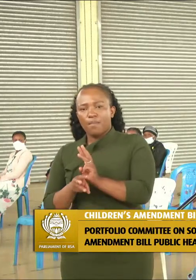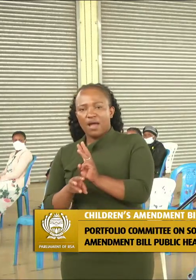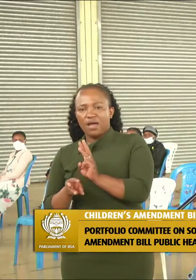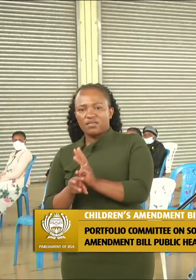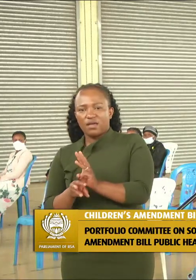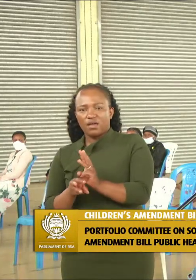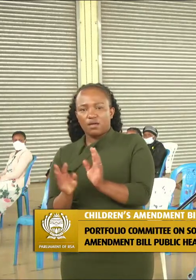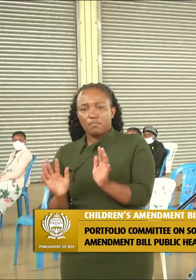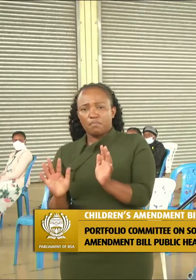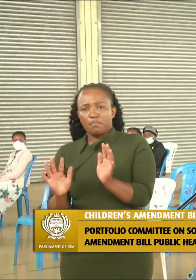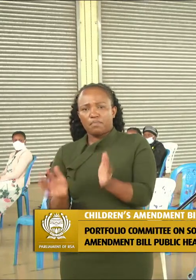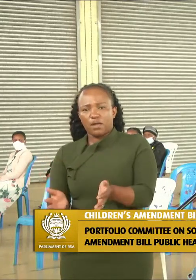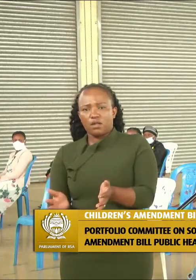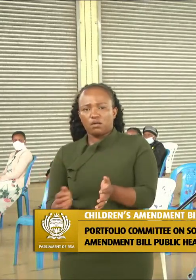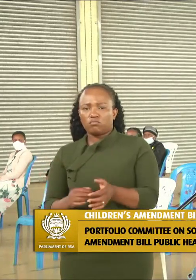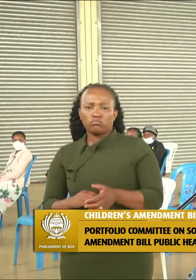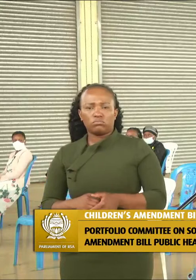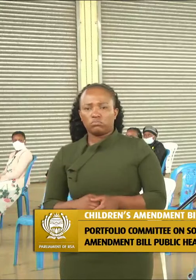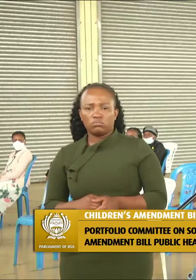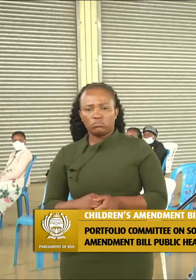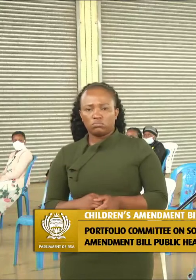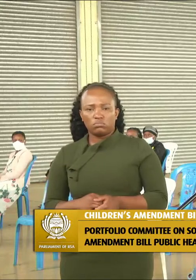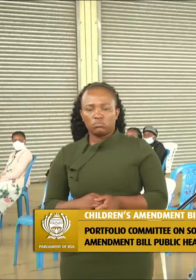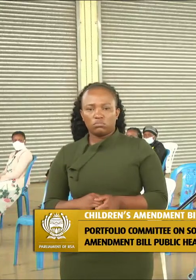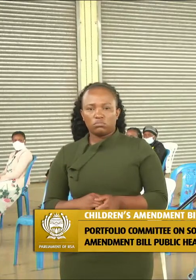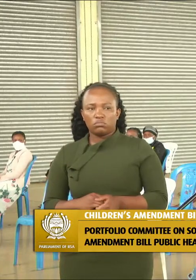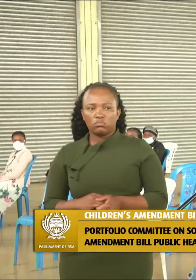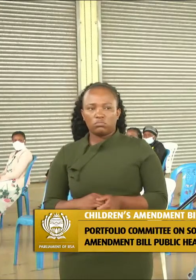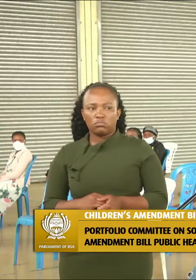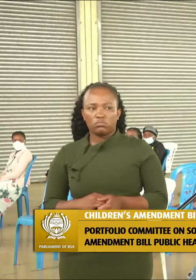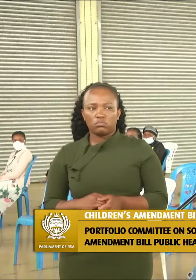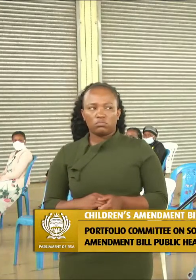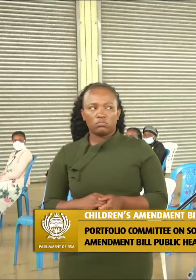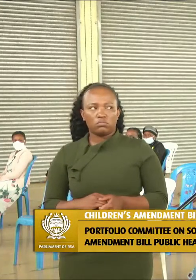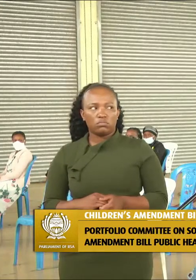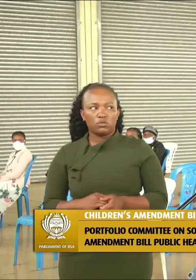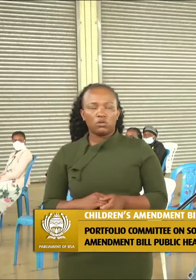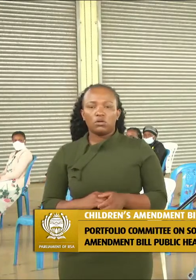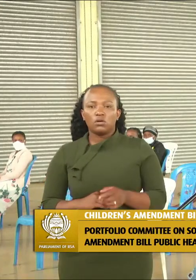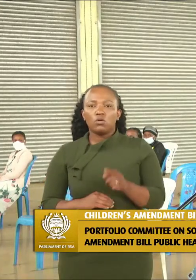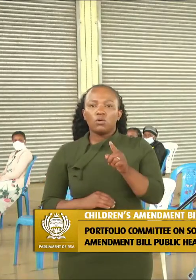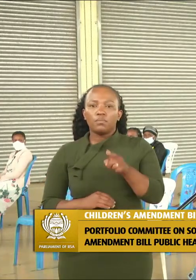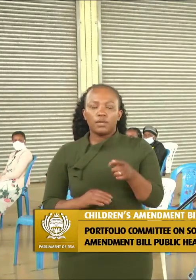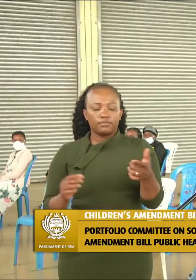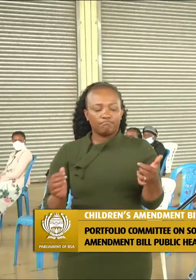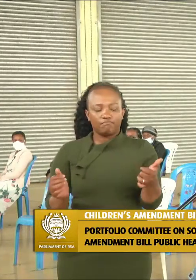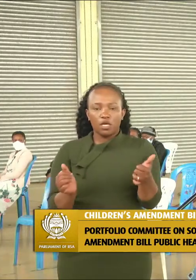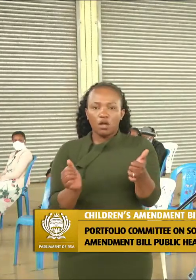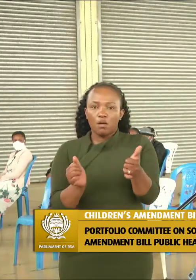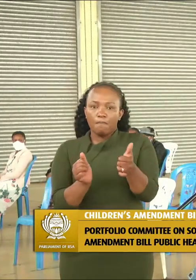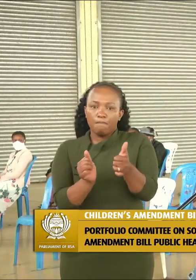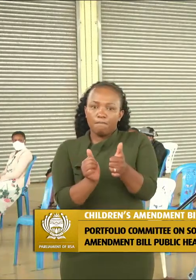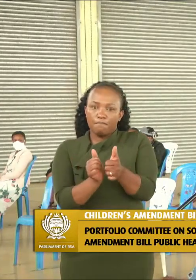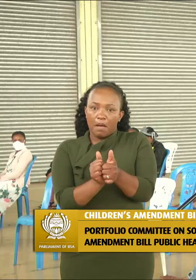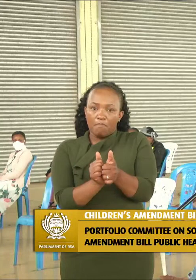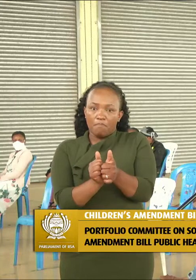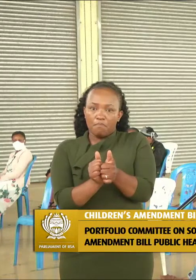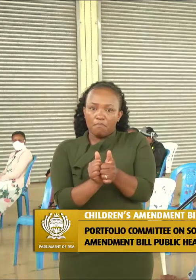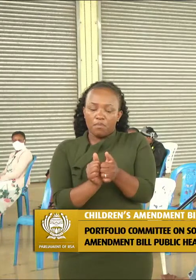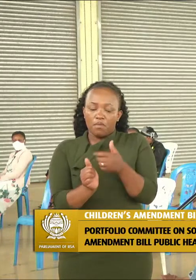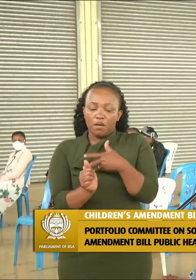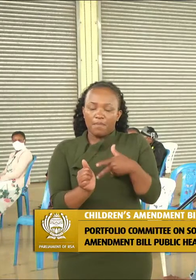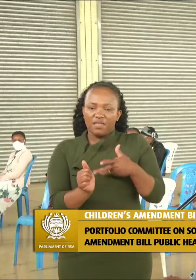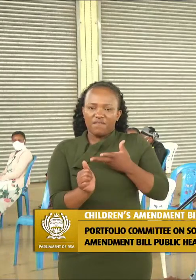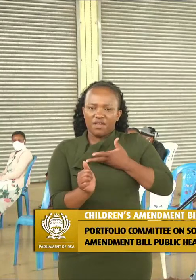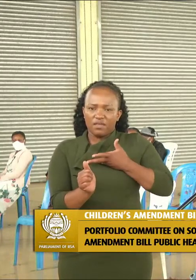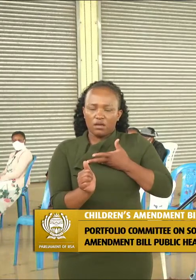noma mhlawumbe omama bodwa. We are pro-parenting and pro-children. Simelele nje